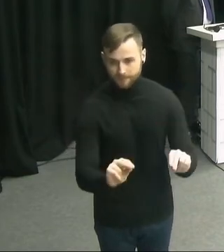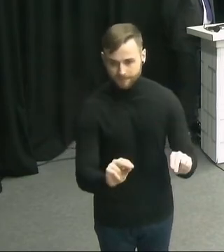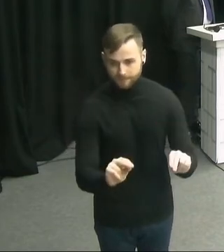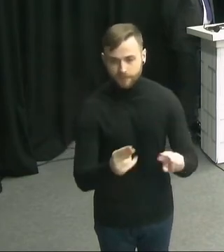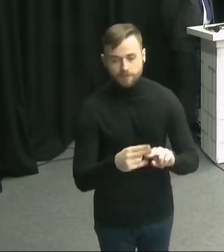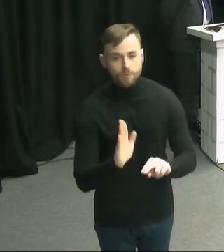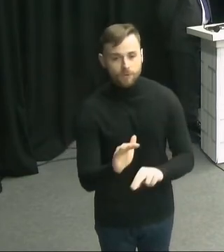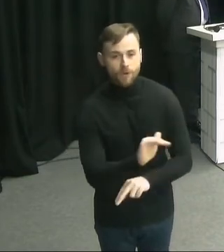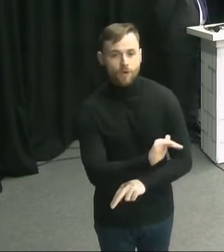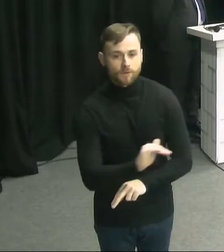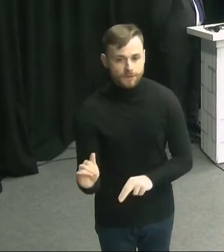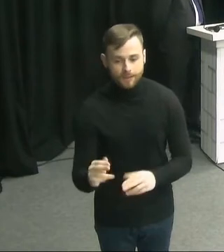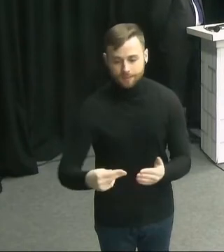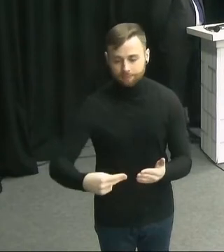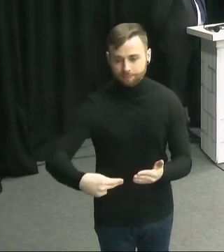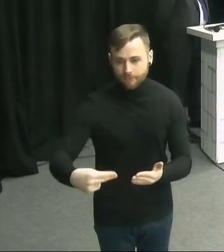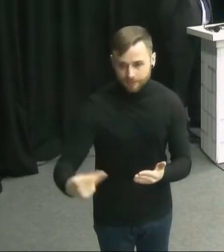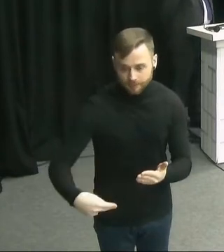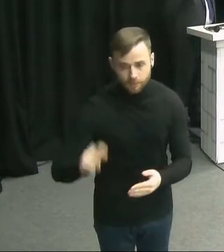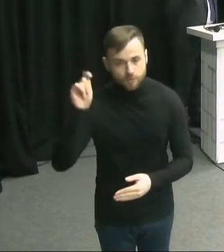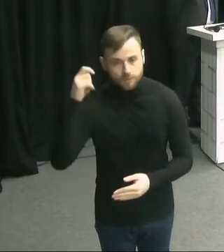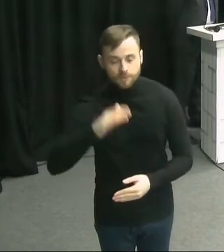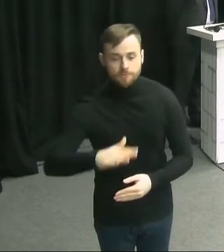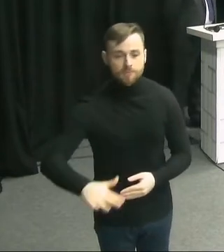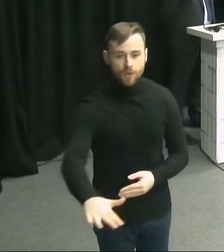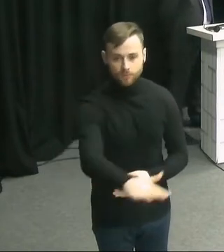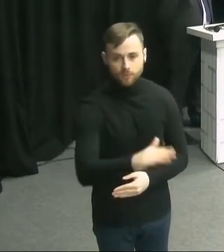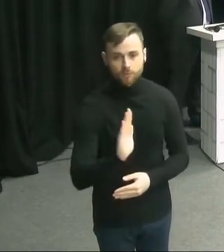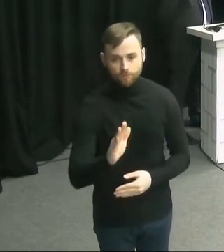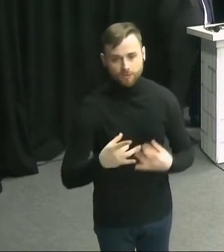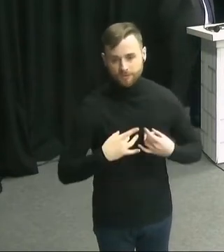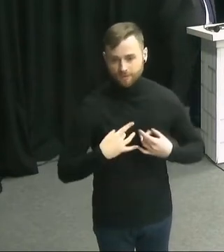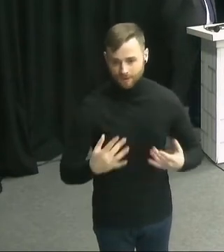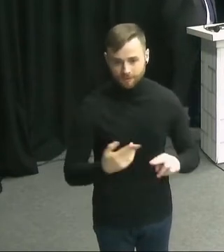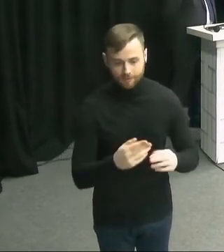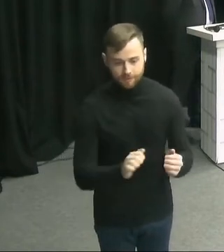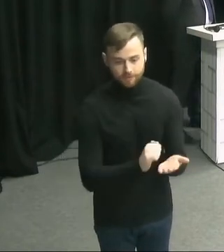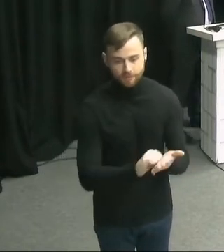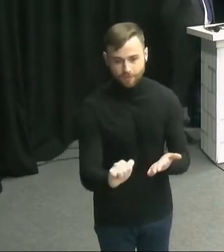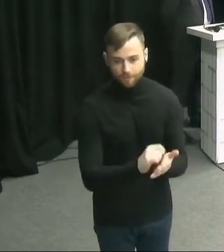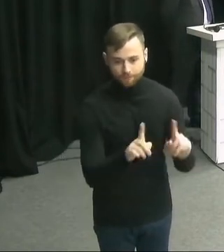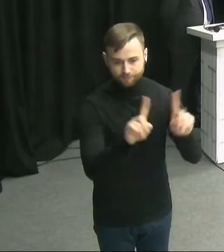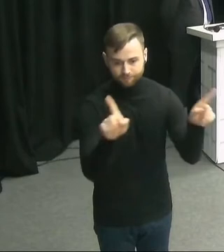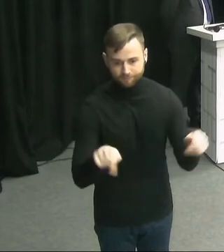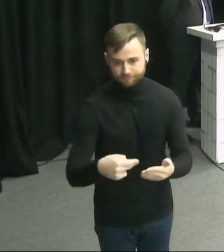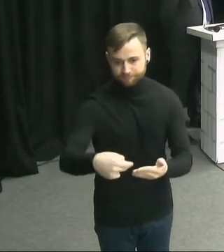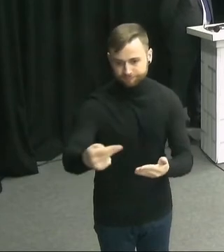The second part is commitment. So there will be an official commitment ceremony.